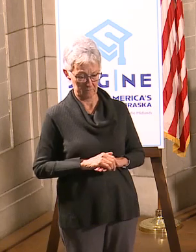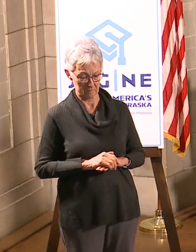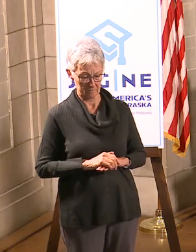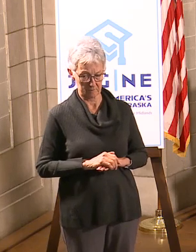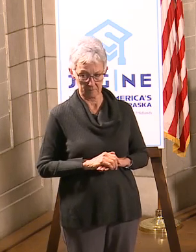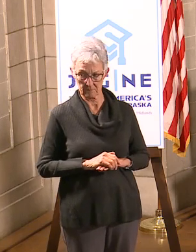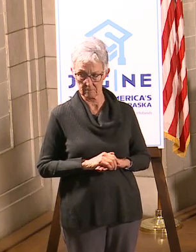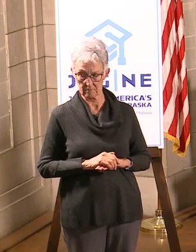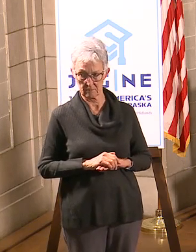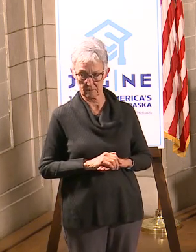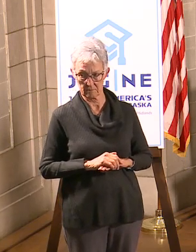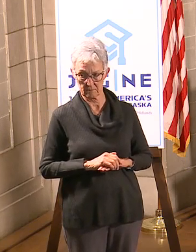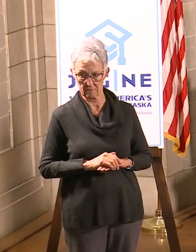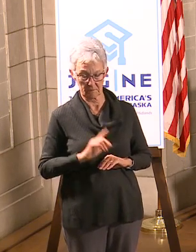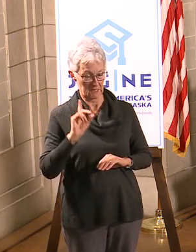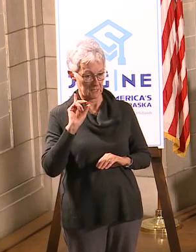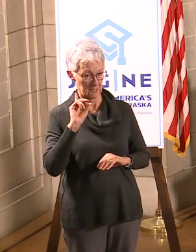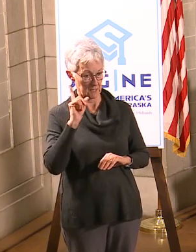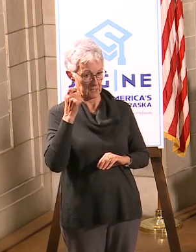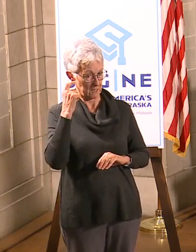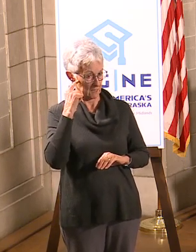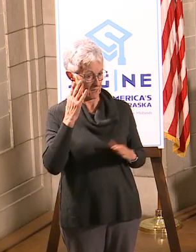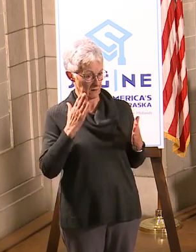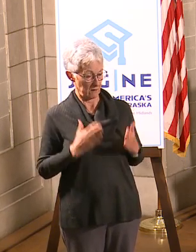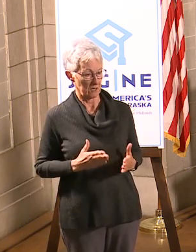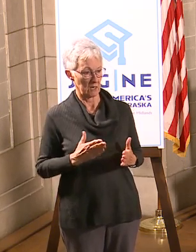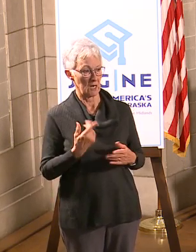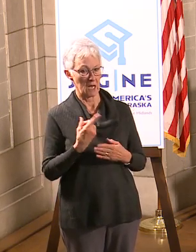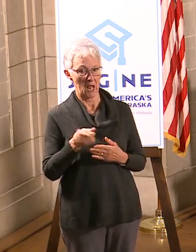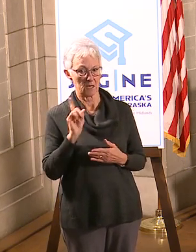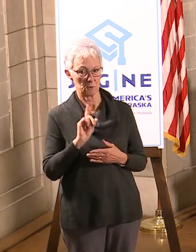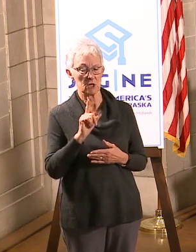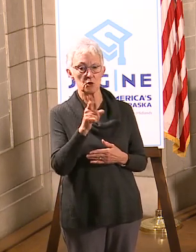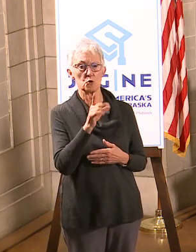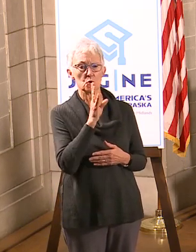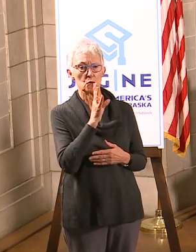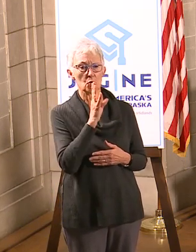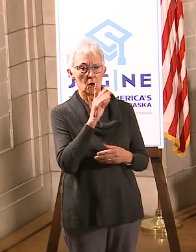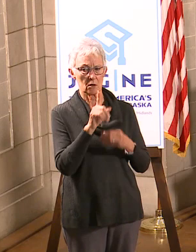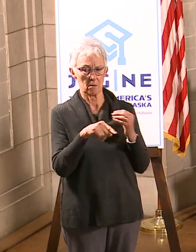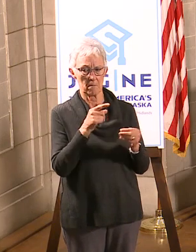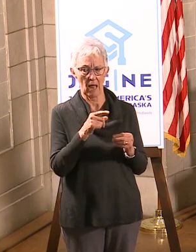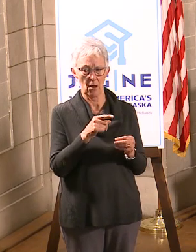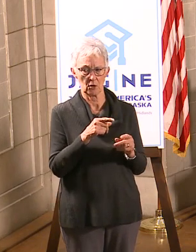Governor, last week you made mention of the transition between the administrations and